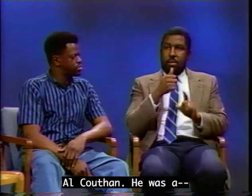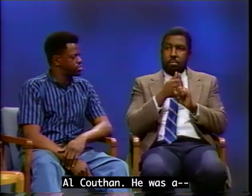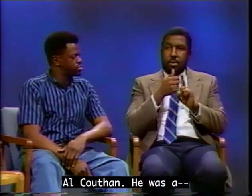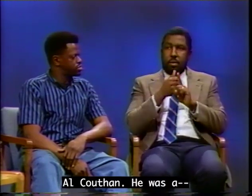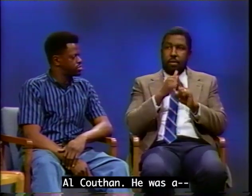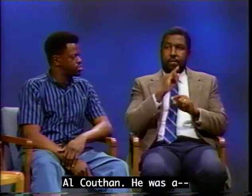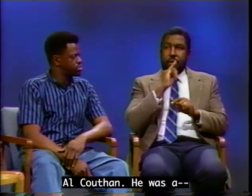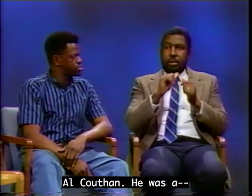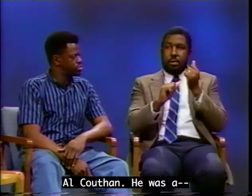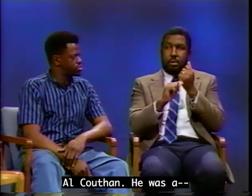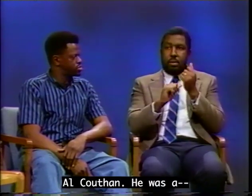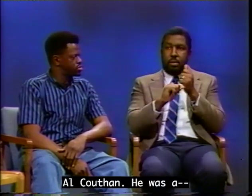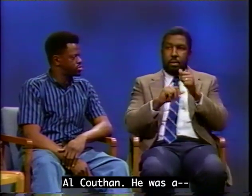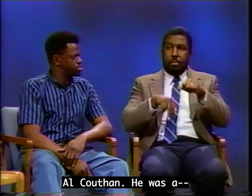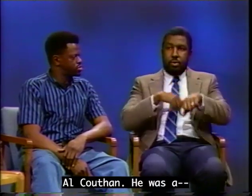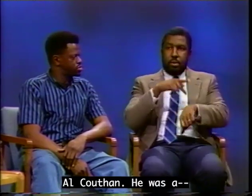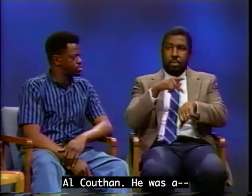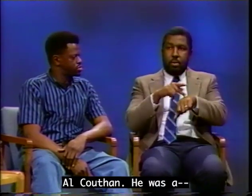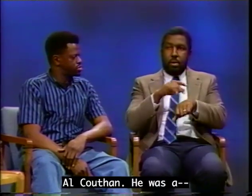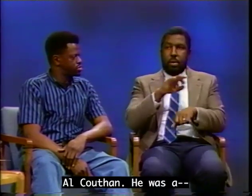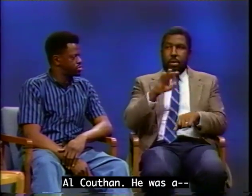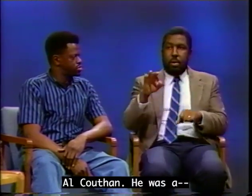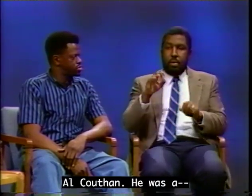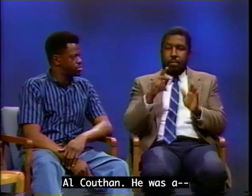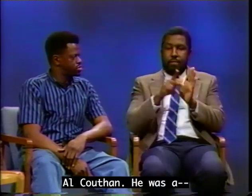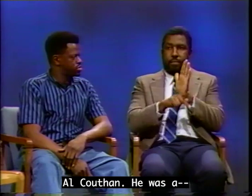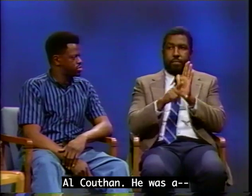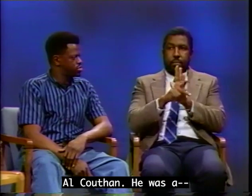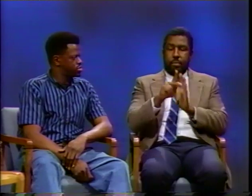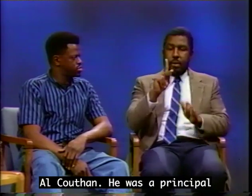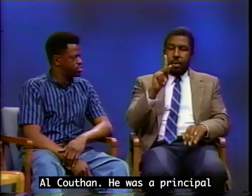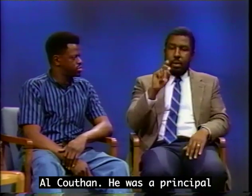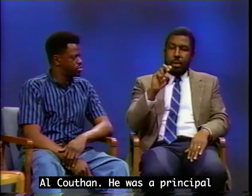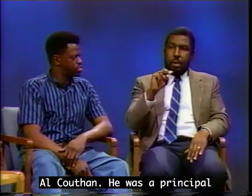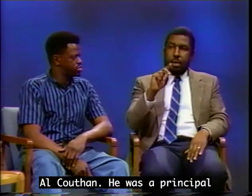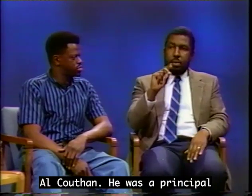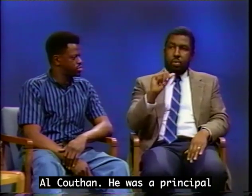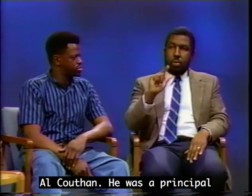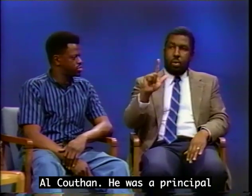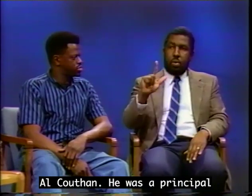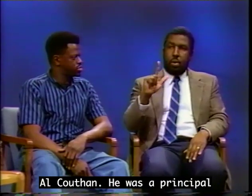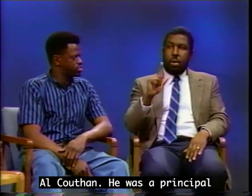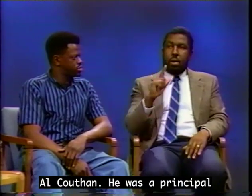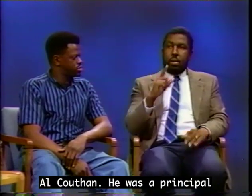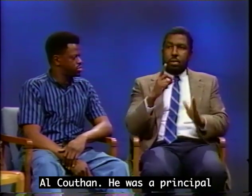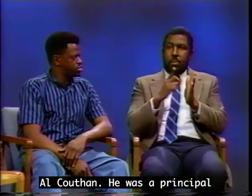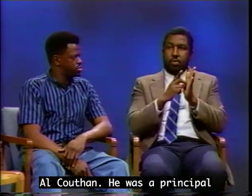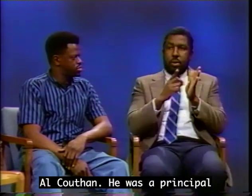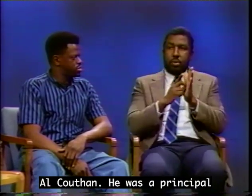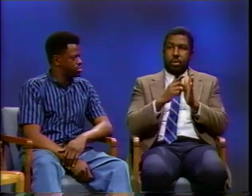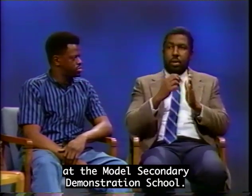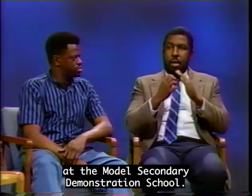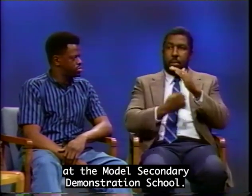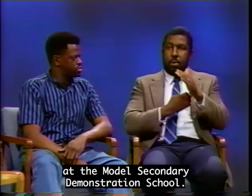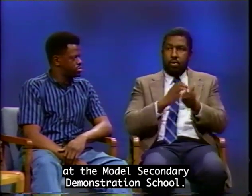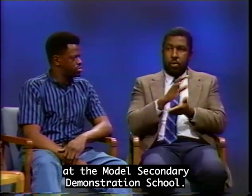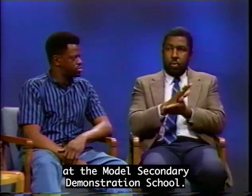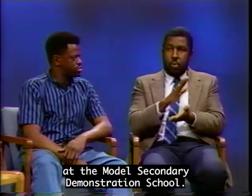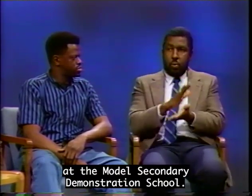Al Kuthin? He was Al Kuthin. He was a principal at